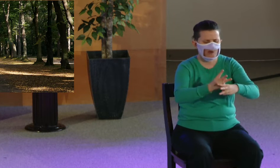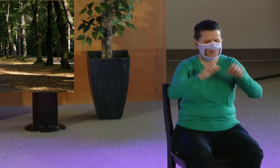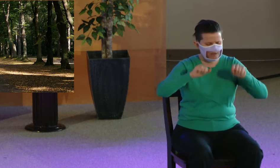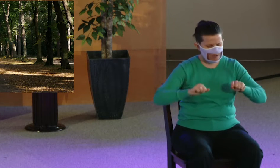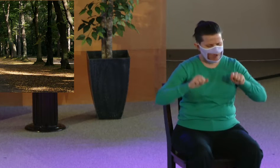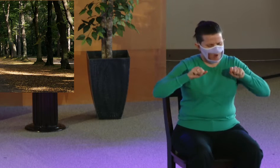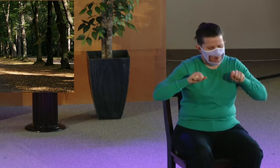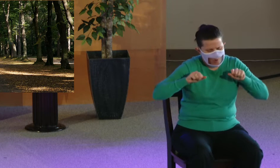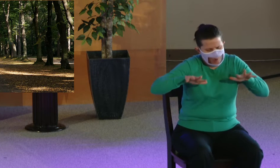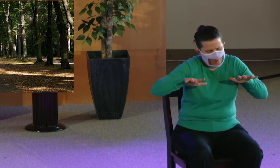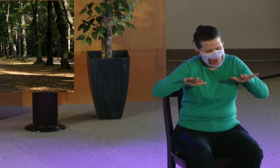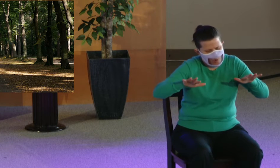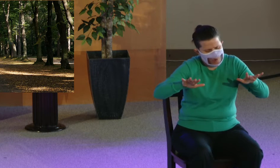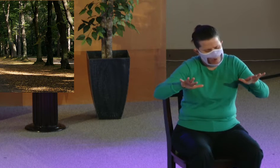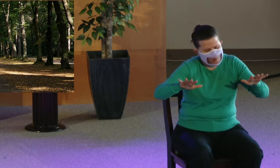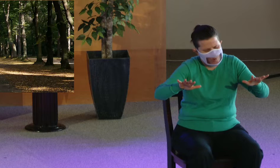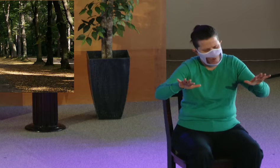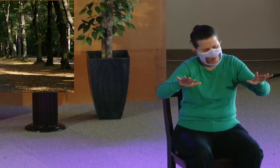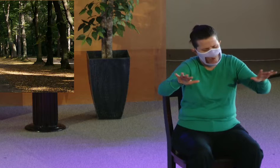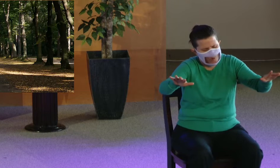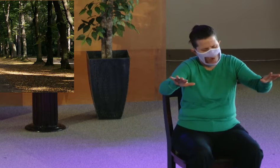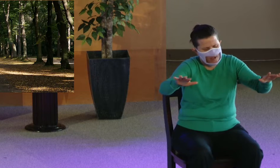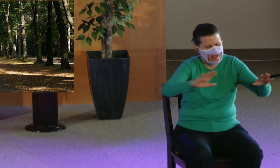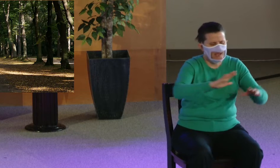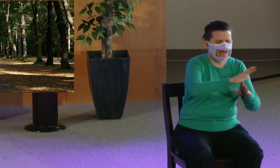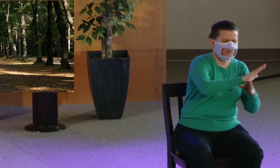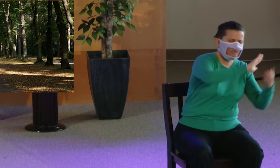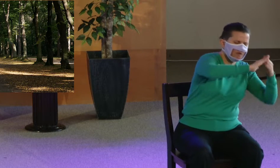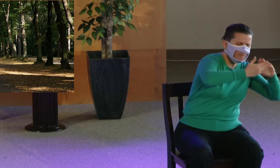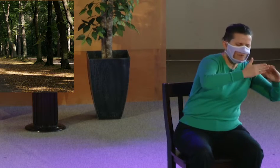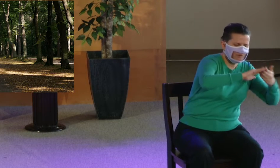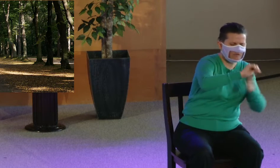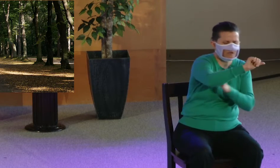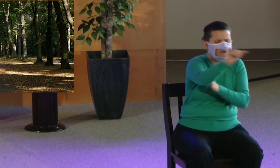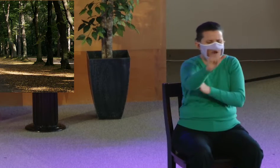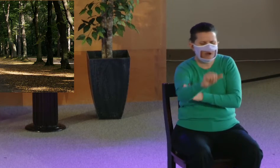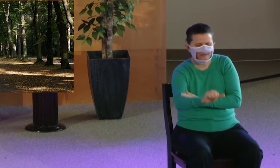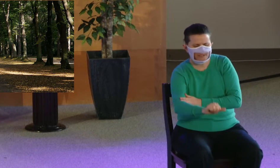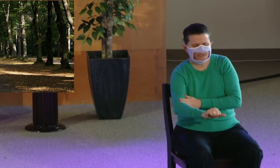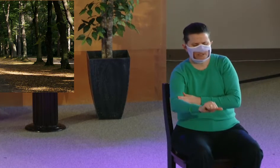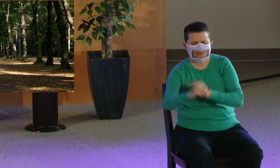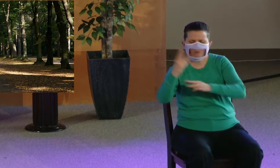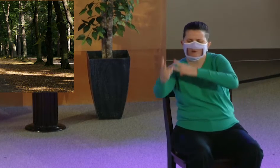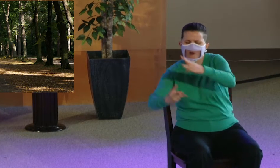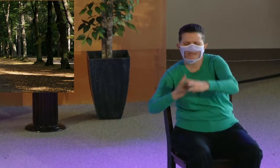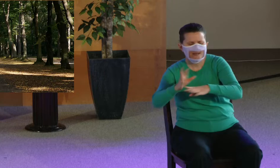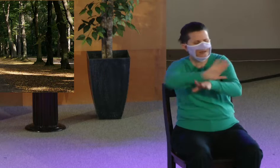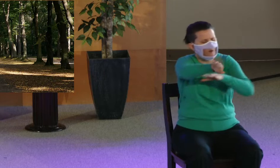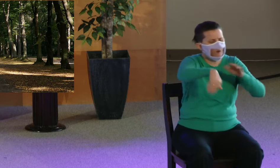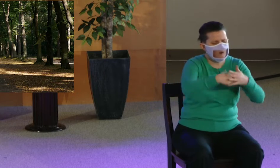Austin. And as we see that combined huge resonance and frequency of